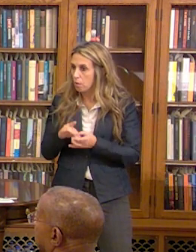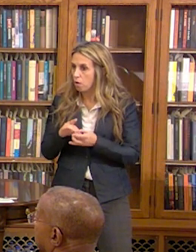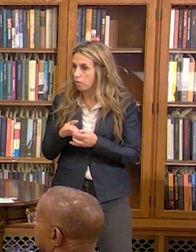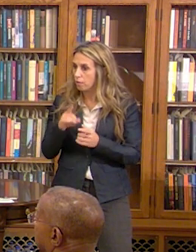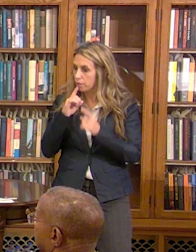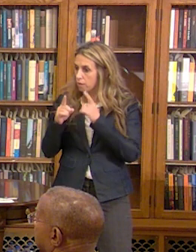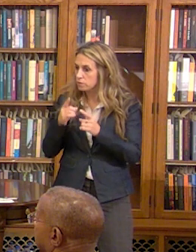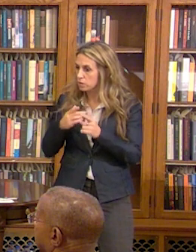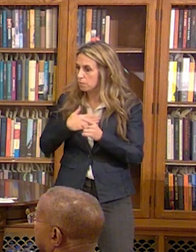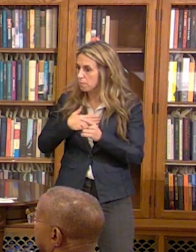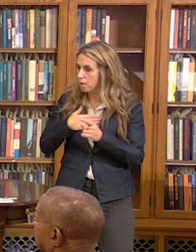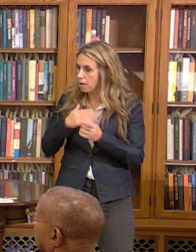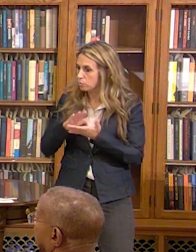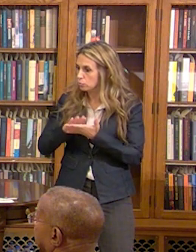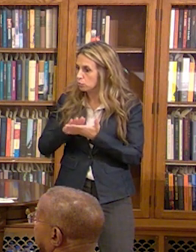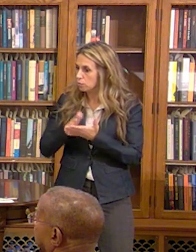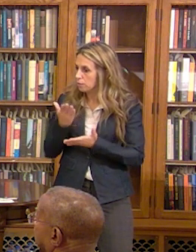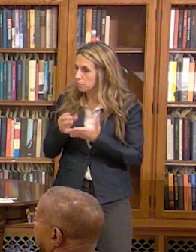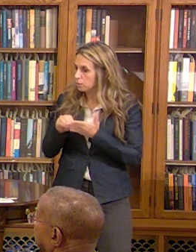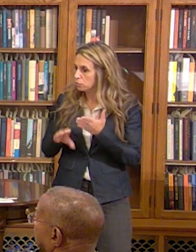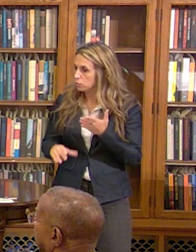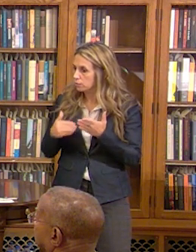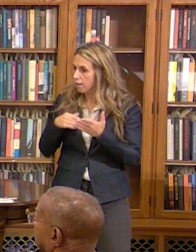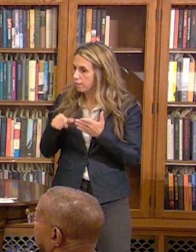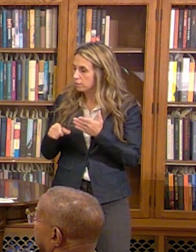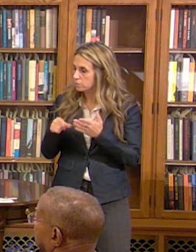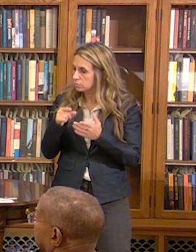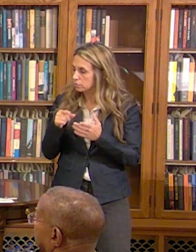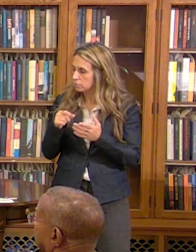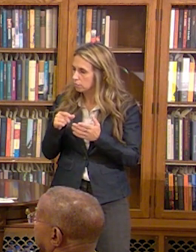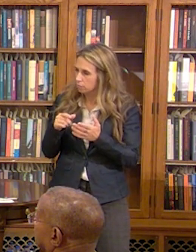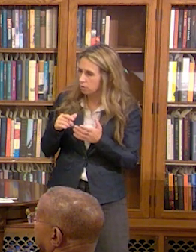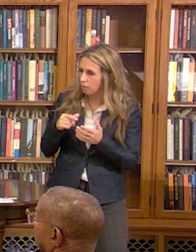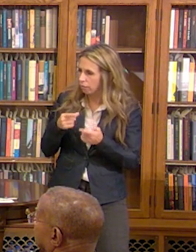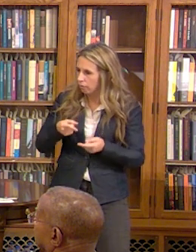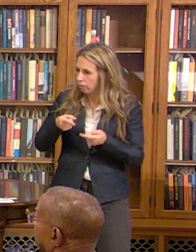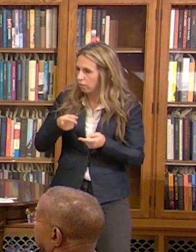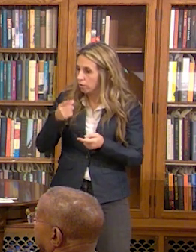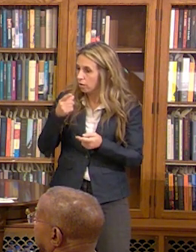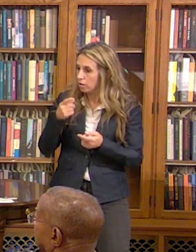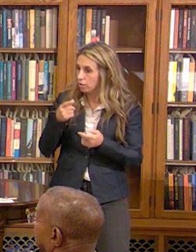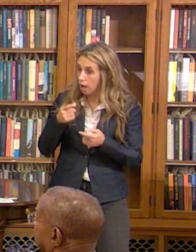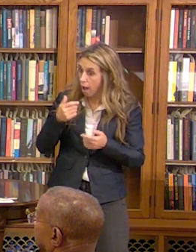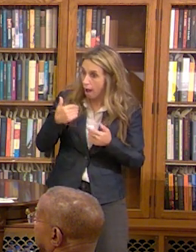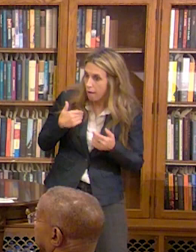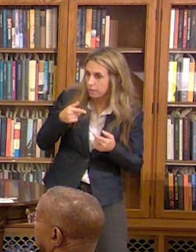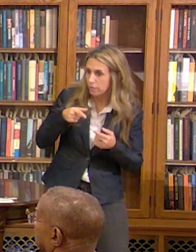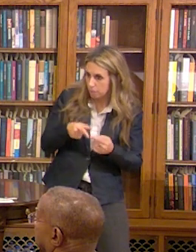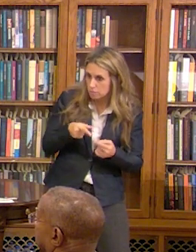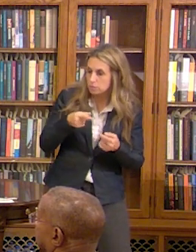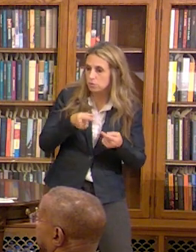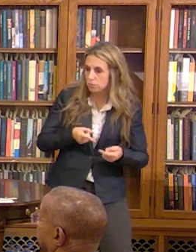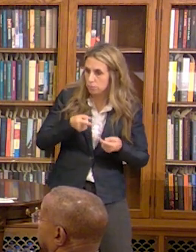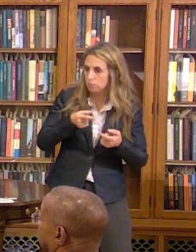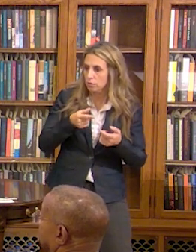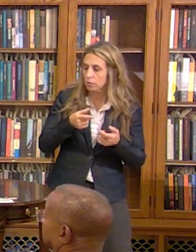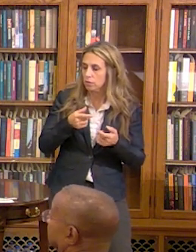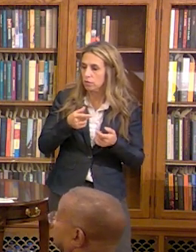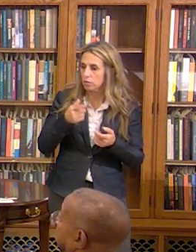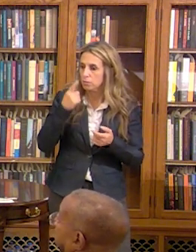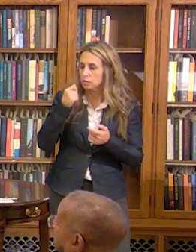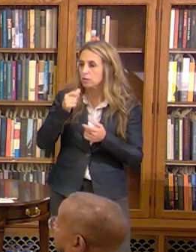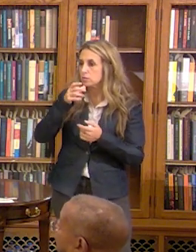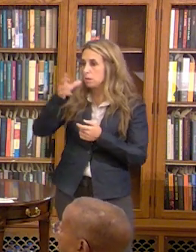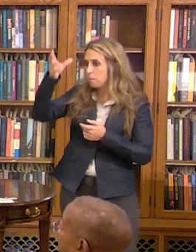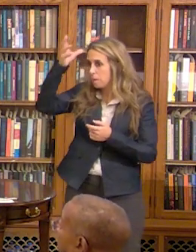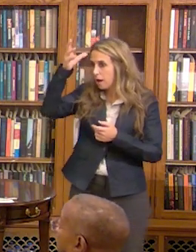at my school is that maybe the students are having the conversation because some of the parents are having the conversation and I think that's the thing sometimes parents can